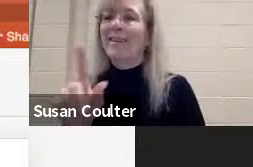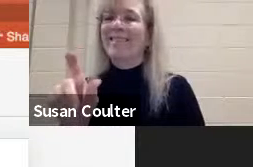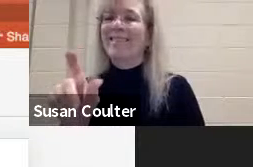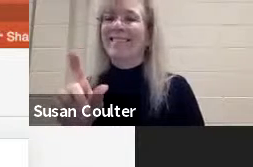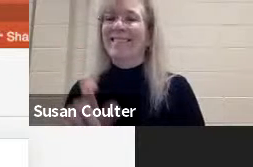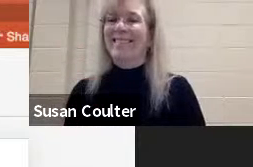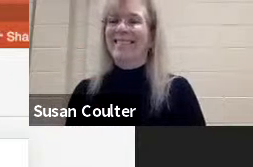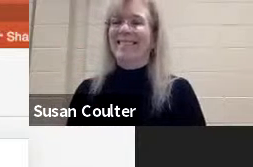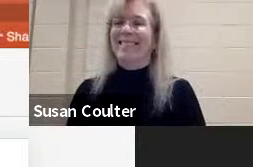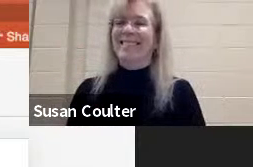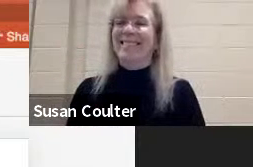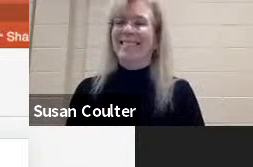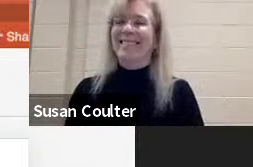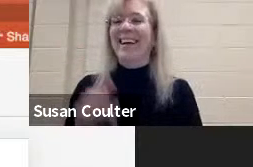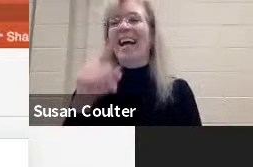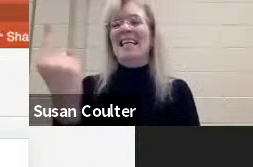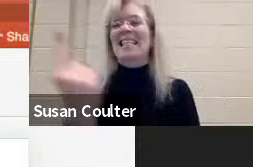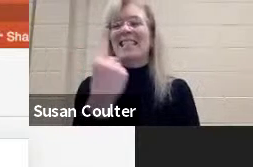Here,